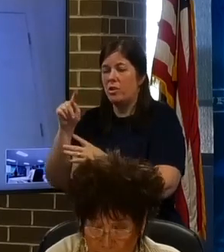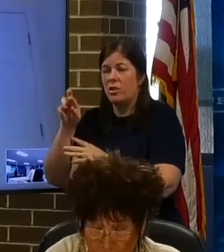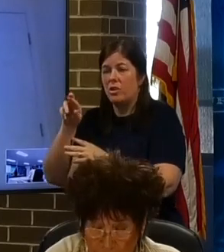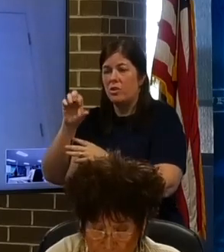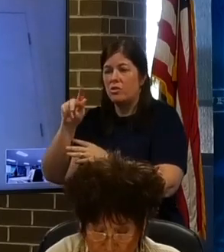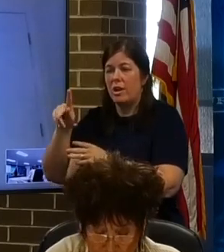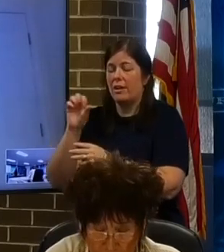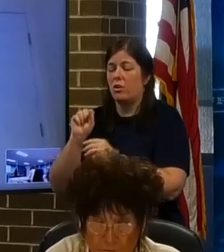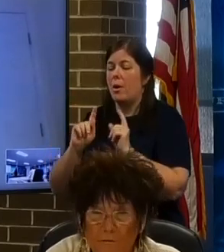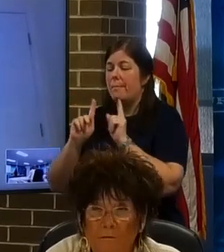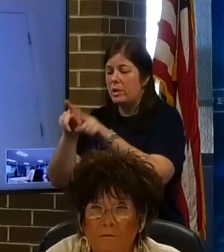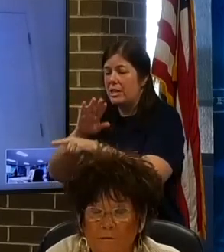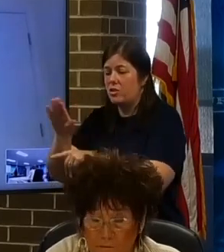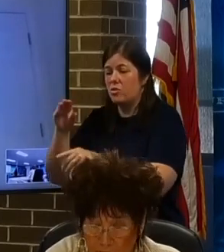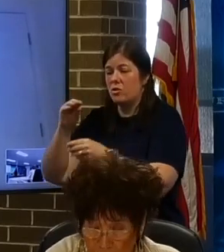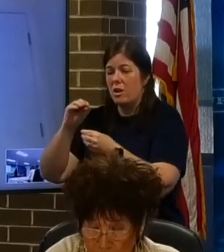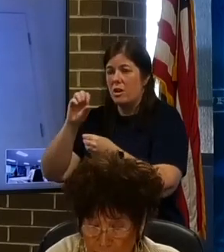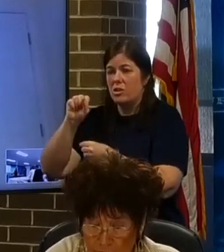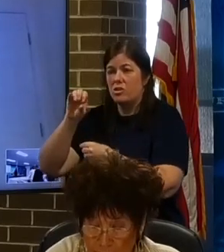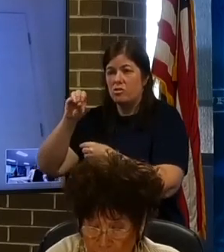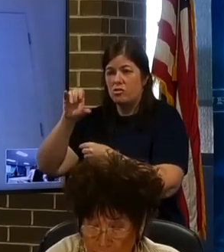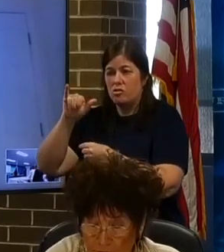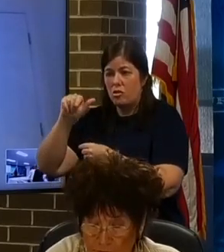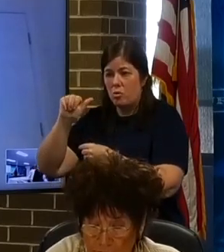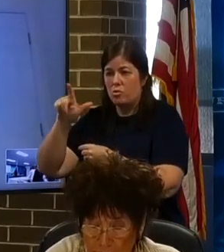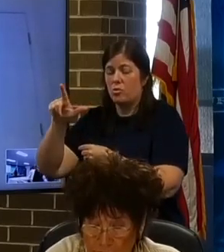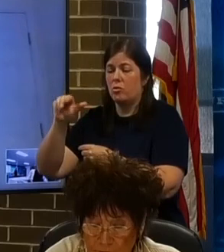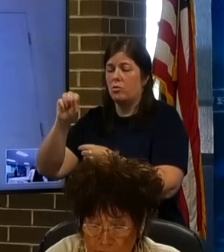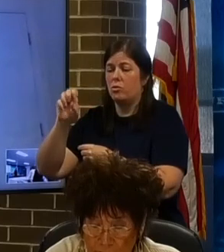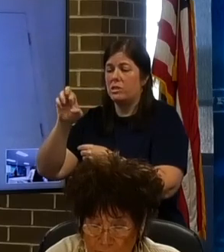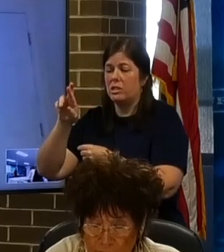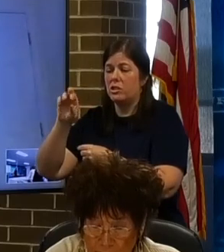and a personal PIN number. You can see where you are in the process.